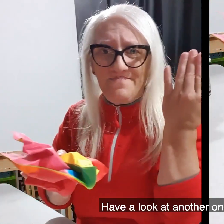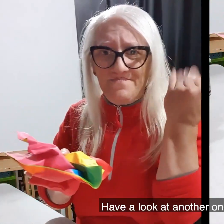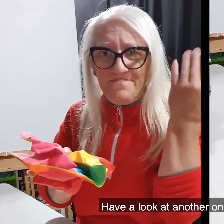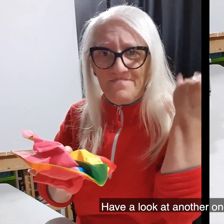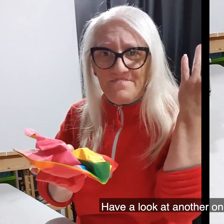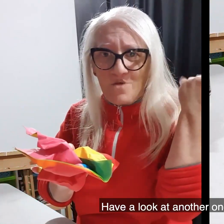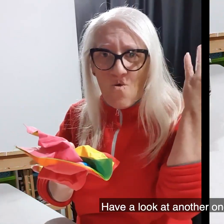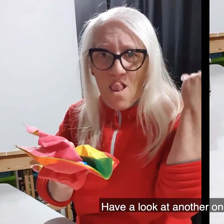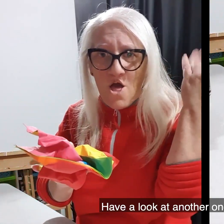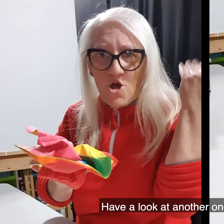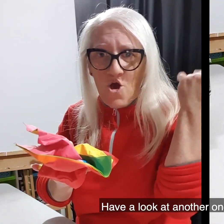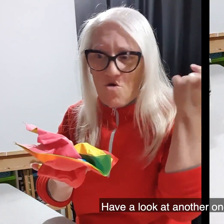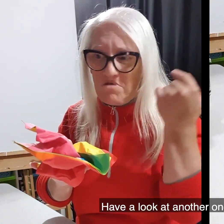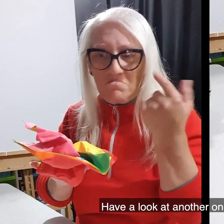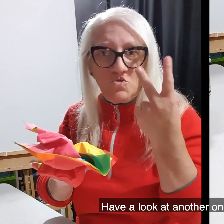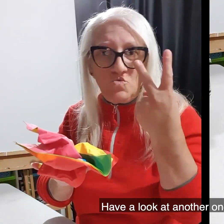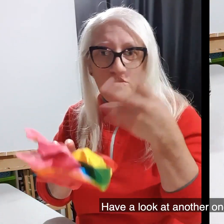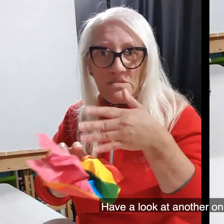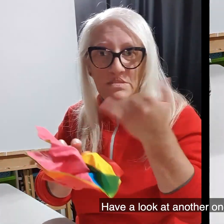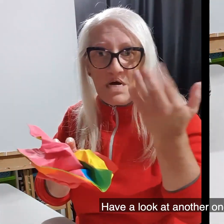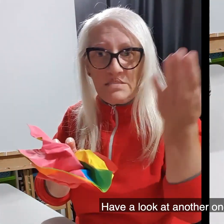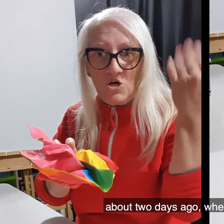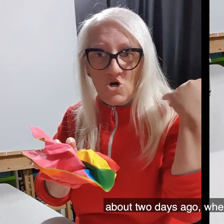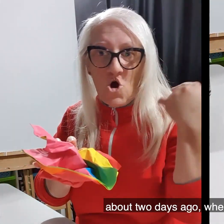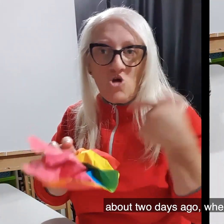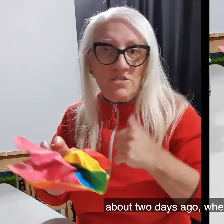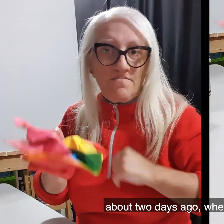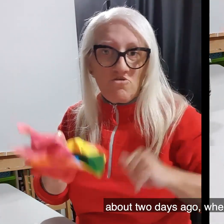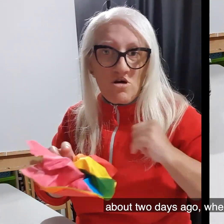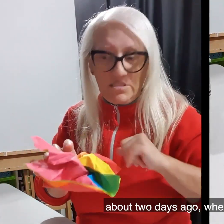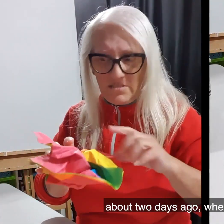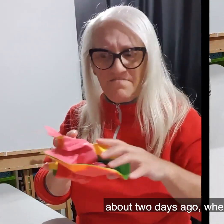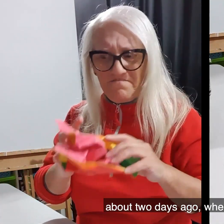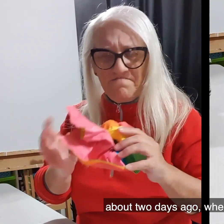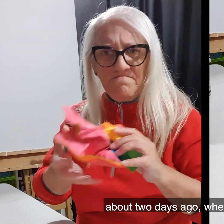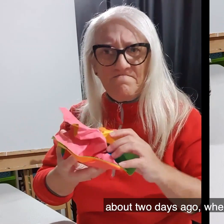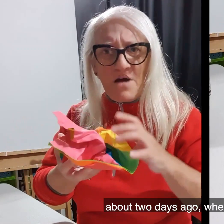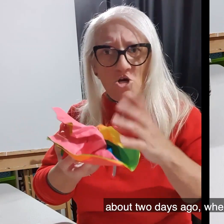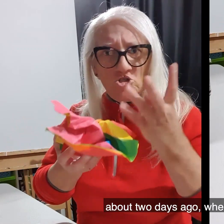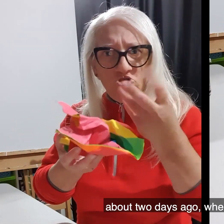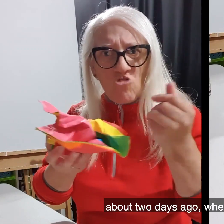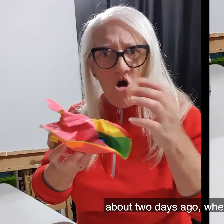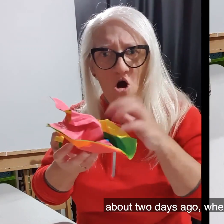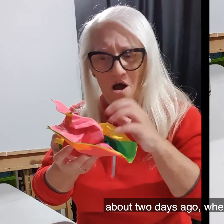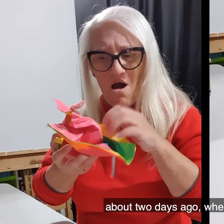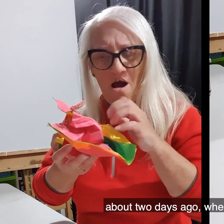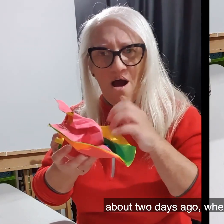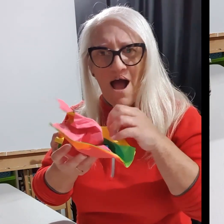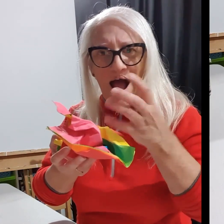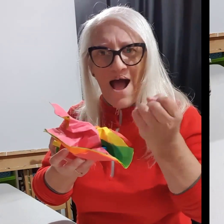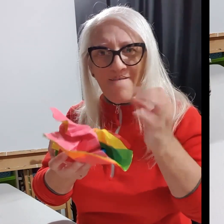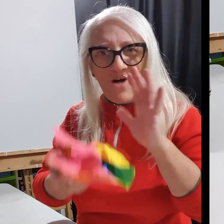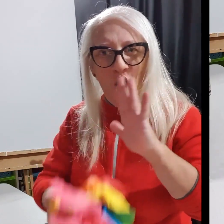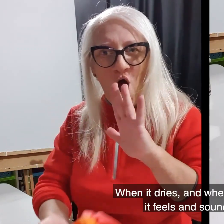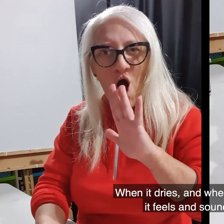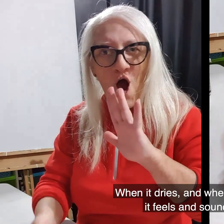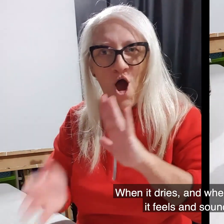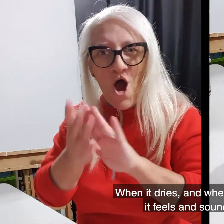Have a look at another one I made recently, about 2 days ago, when I was practicing. When it